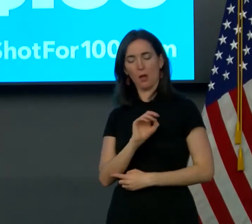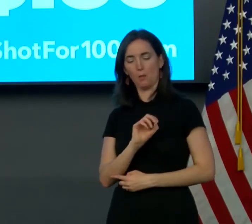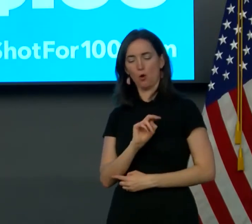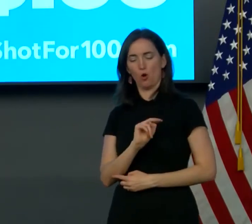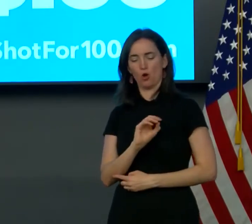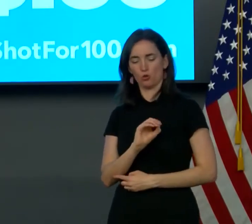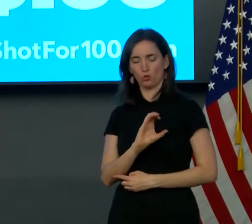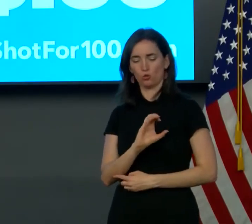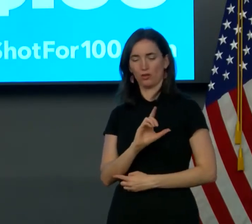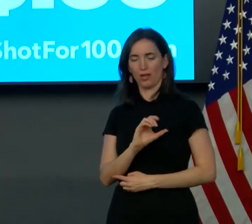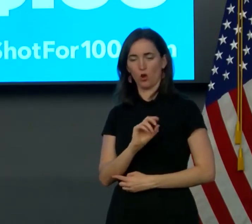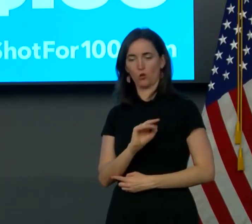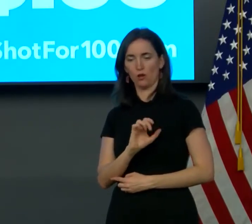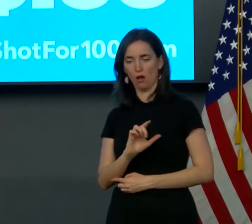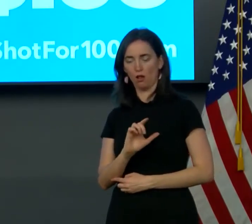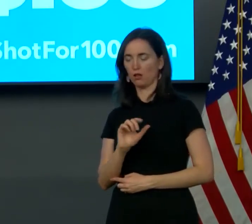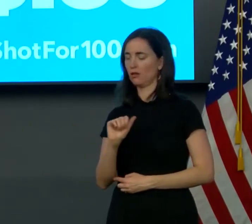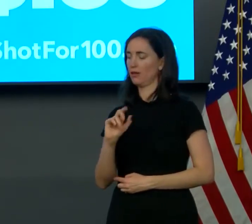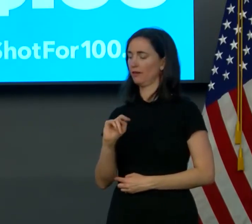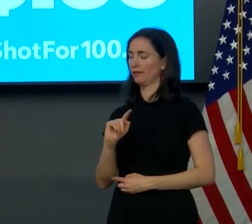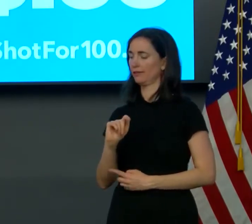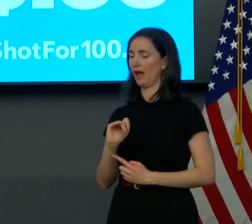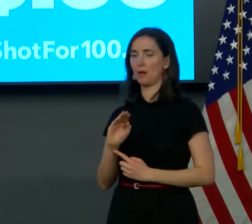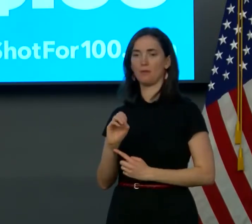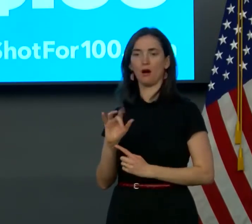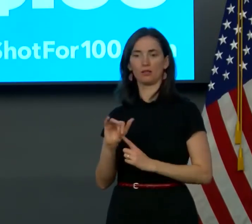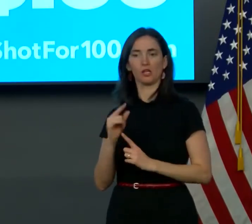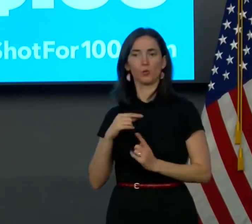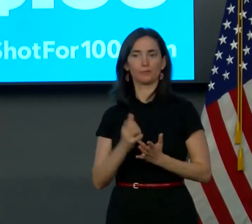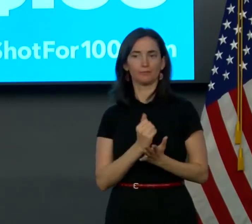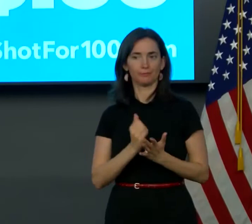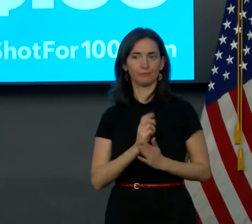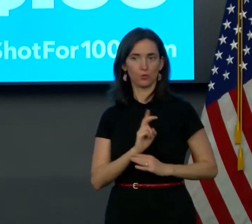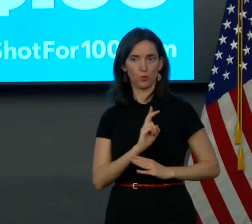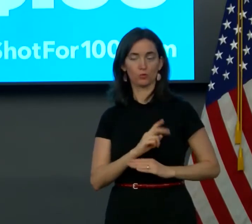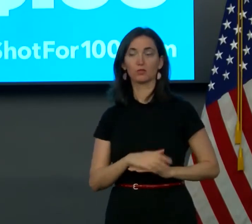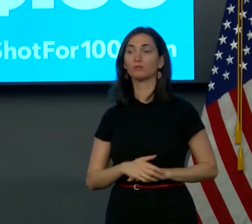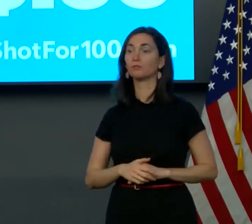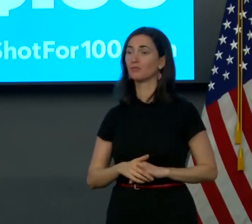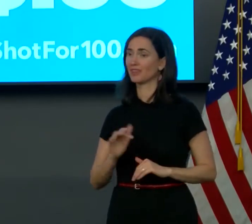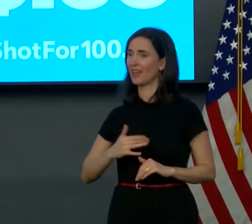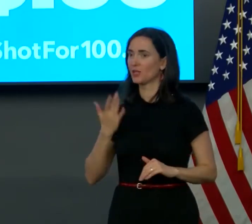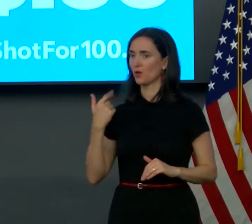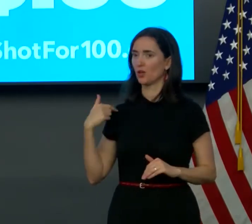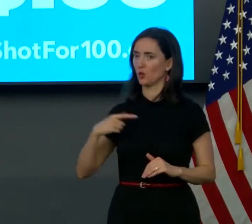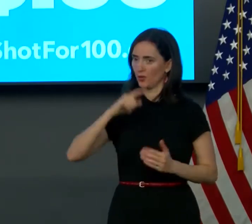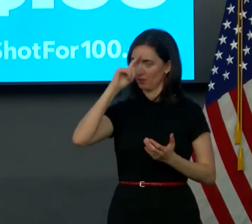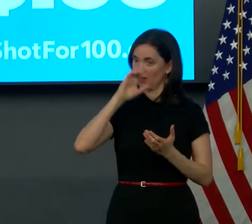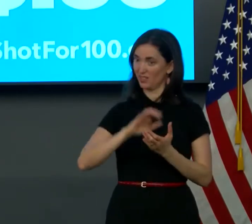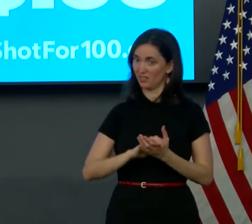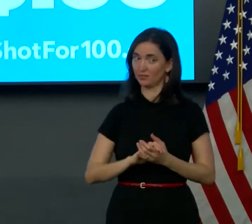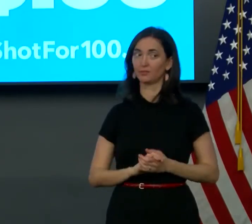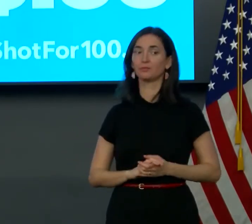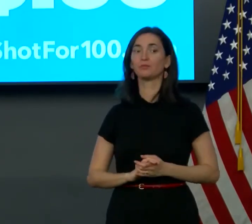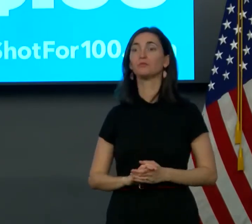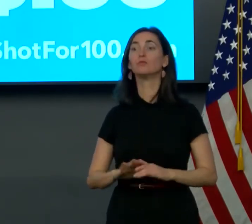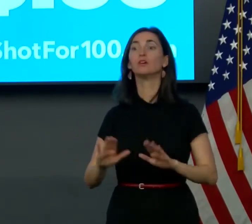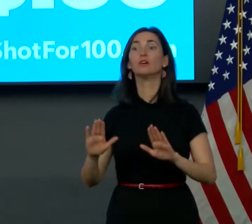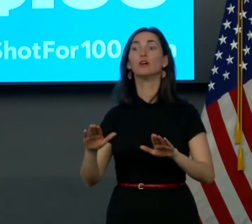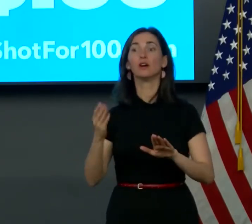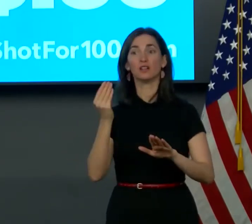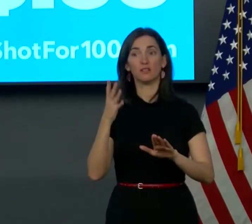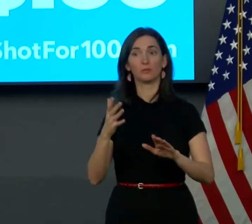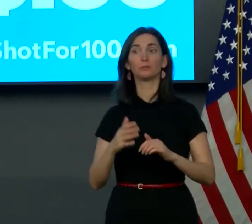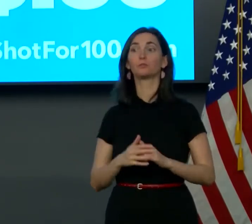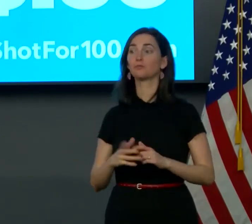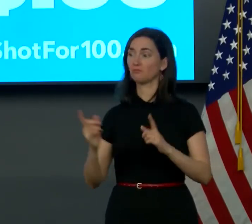why we believe in it. In fact, we have really, in a very robust